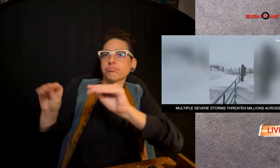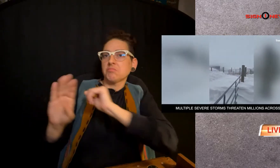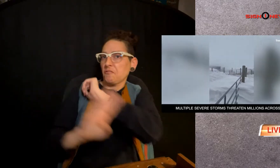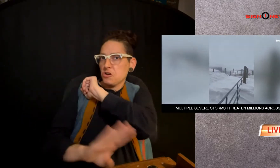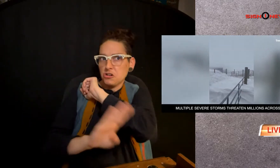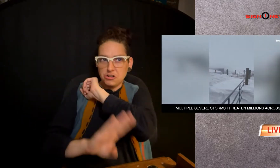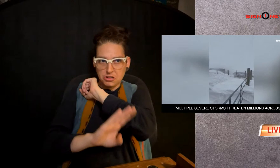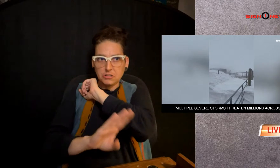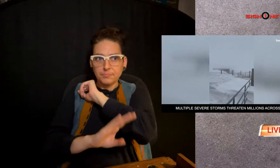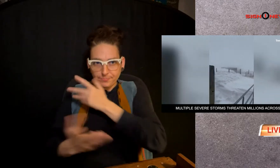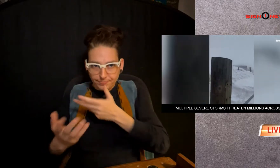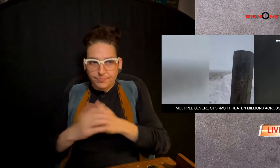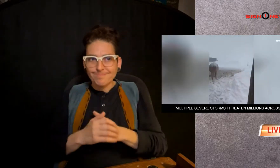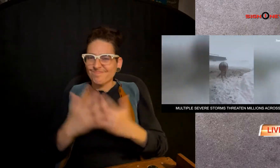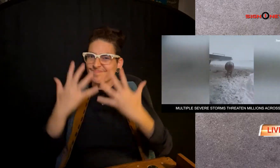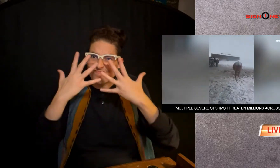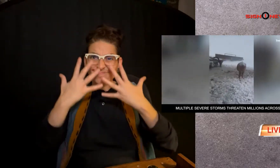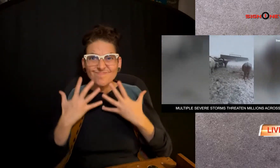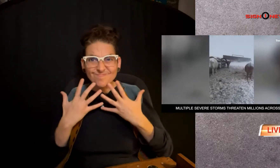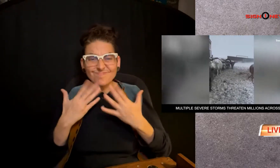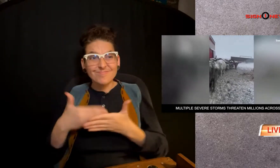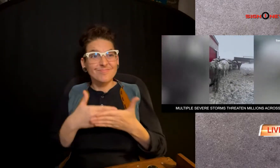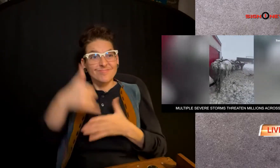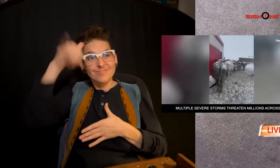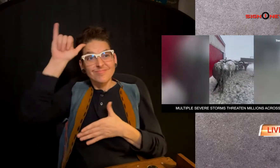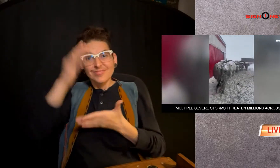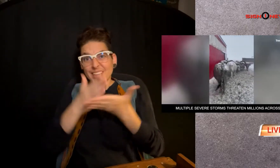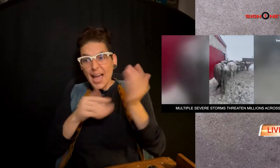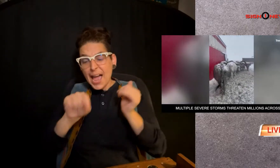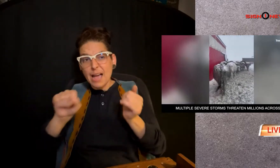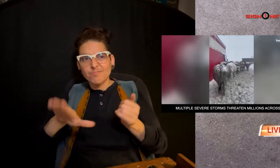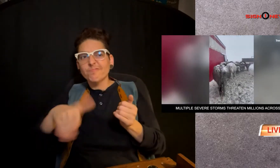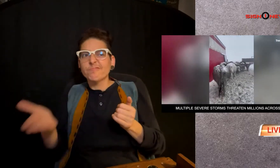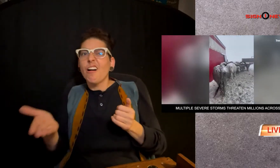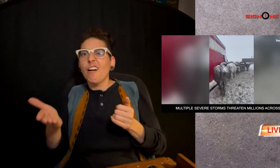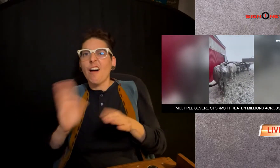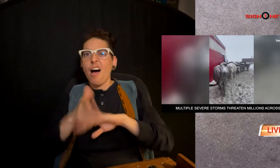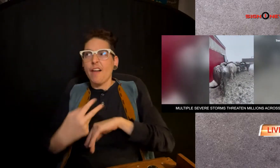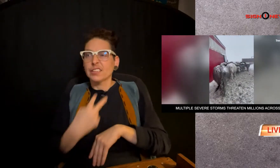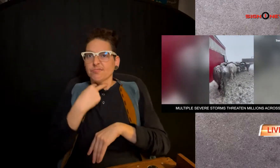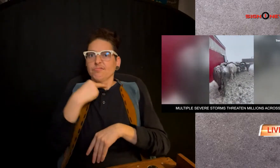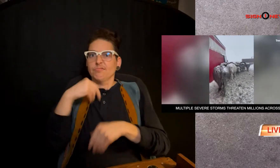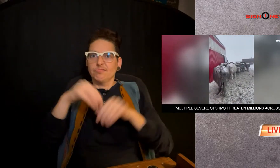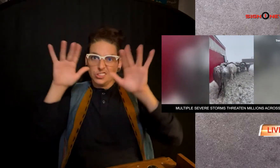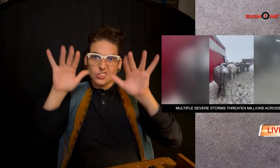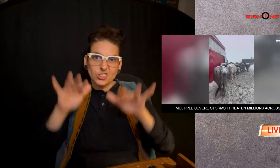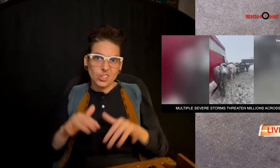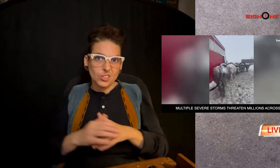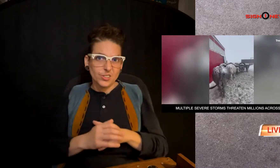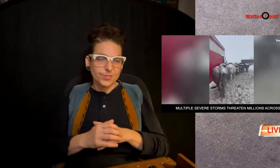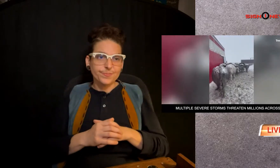typically born in April and they're sold in the fall. Unfortunately, some calves died after getting stuck in the